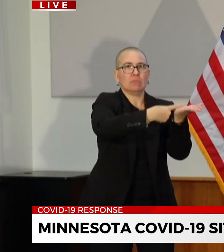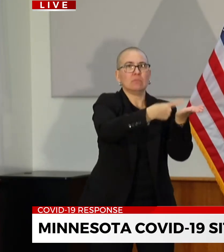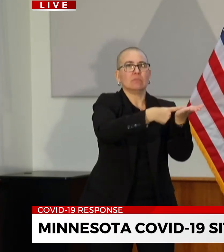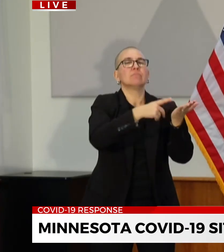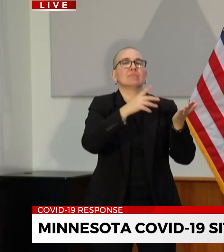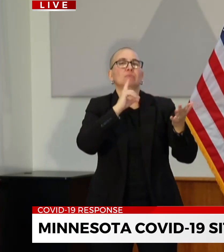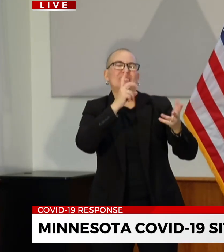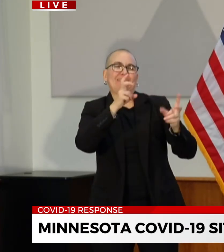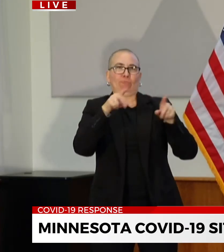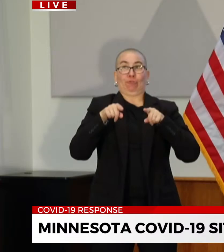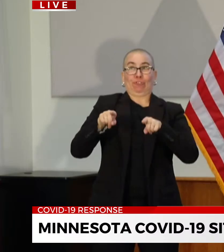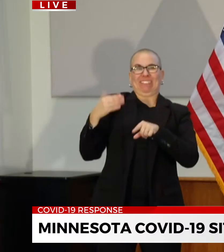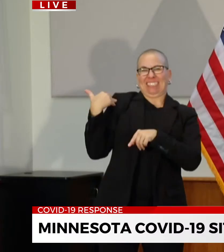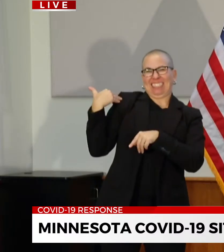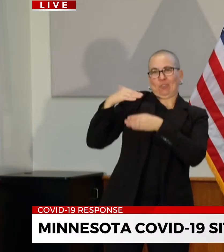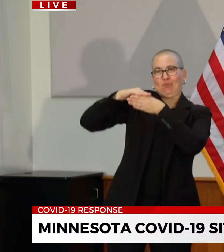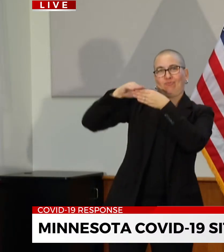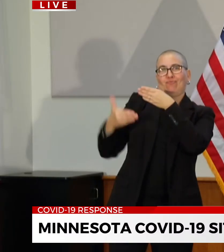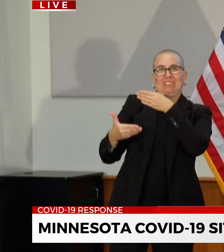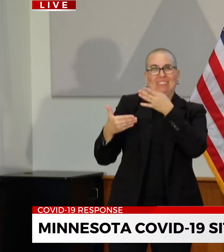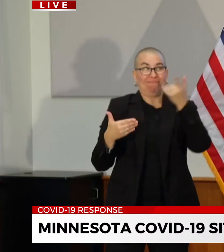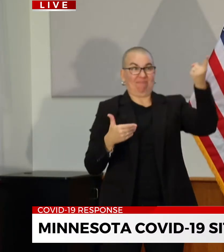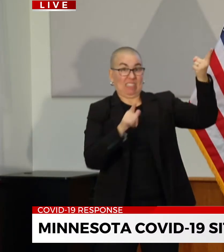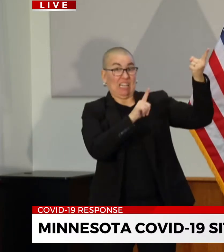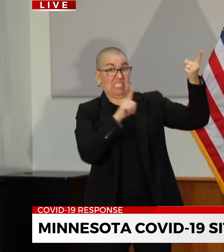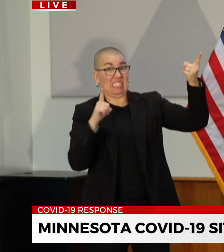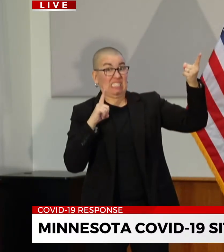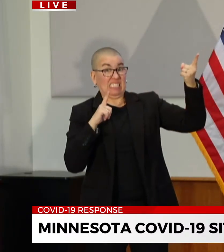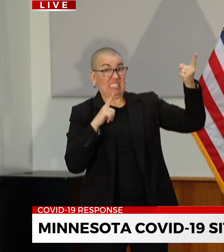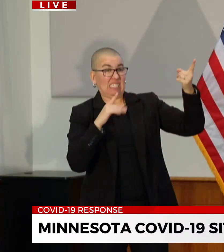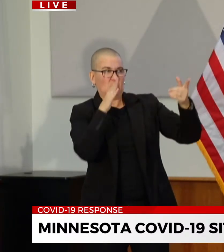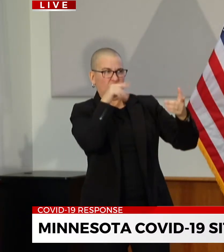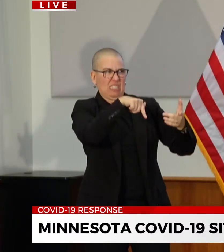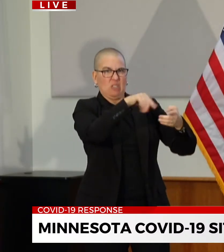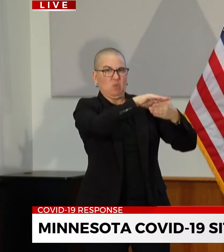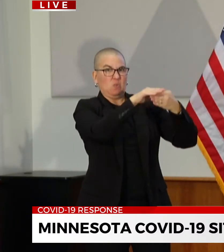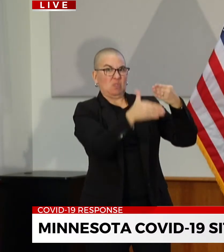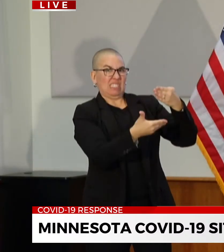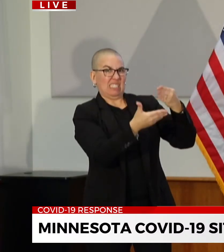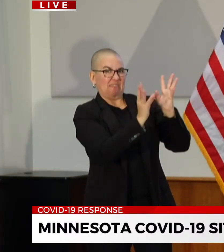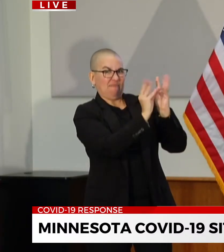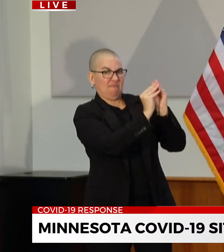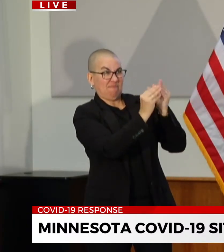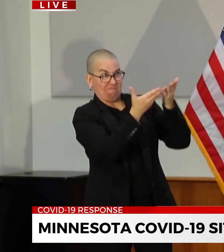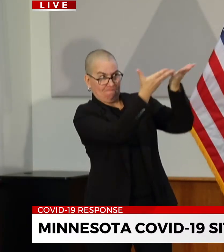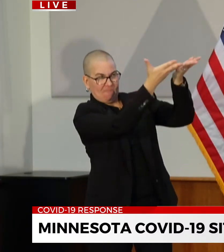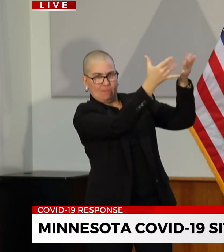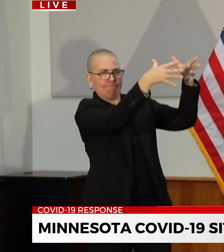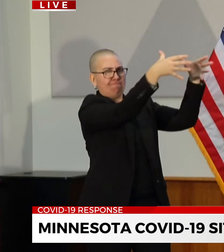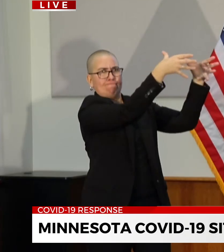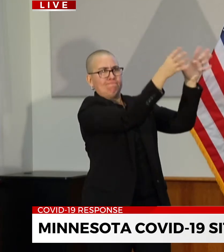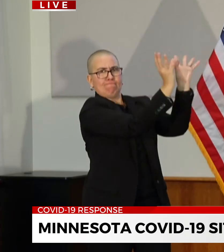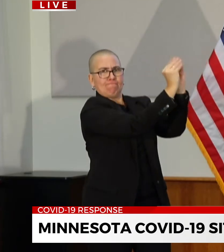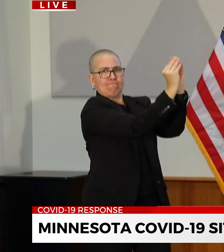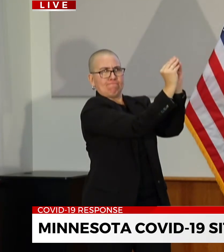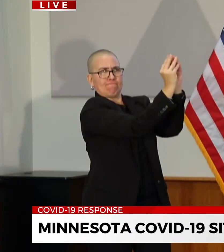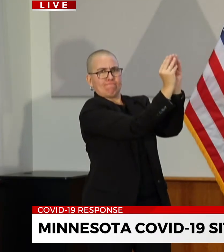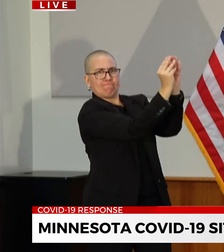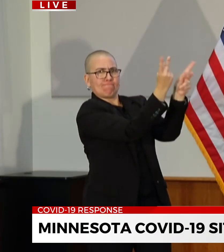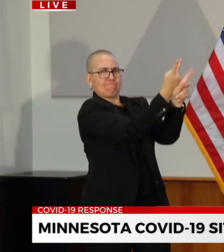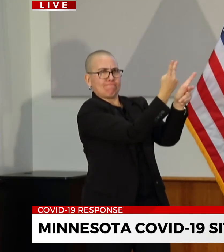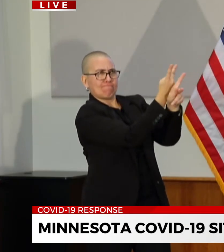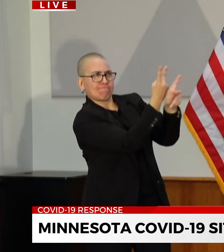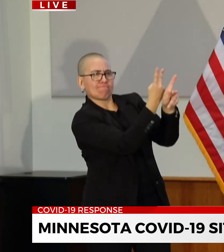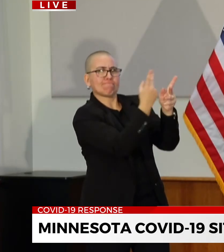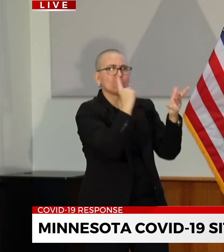thank the legislators. They worked over this weekend. It's now in the different ideas are being kind of vetted out of what's acceptable. This is pretty